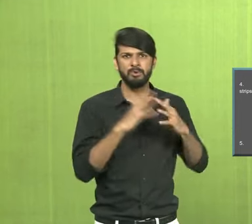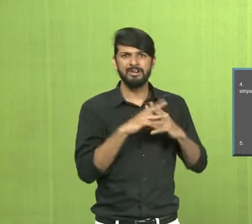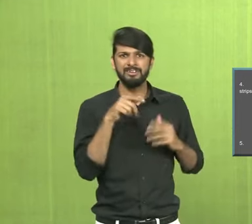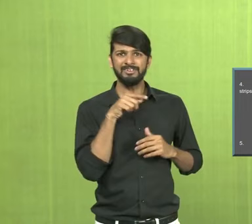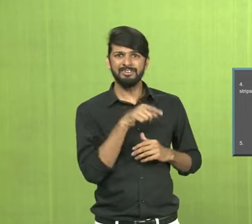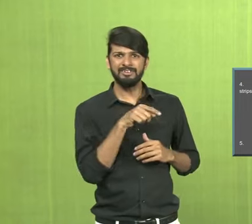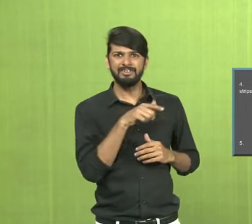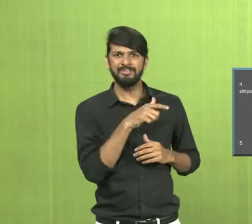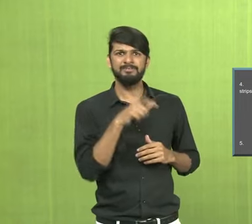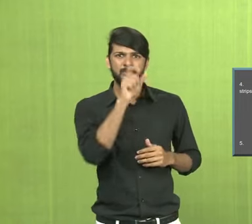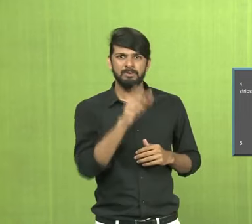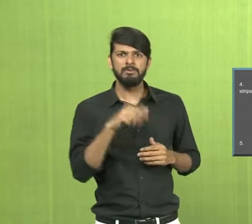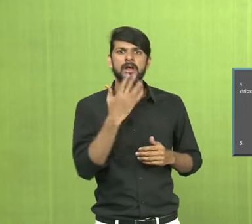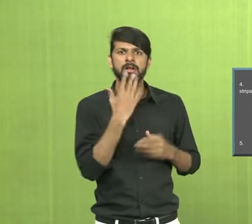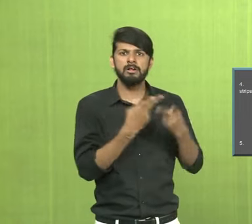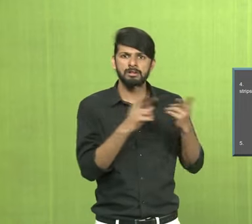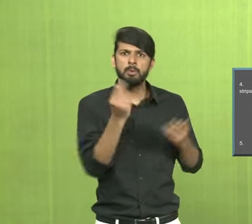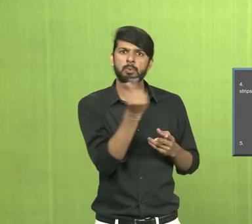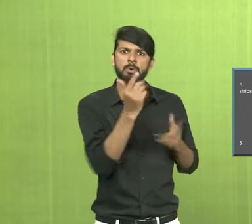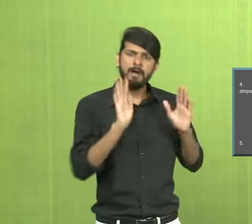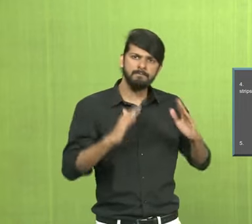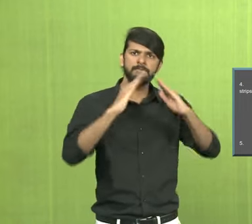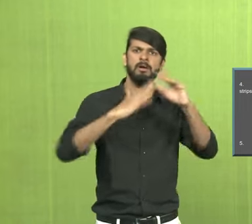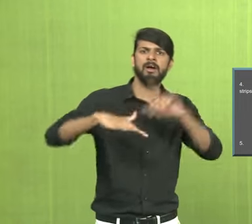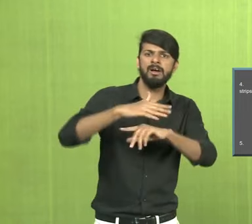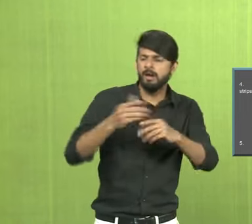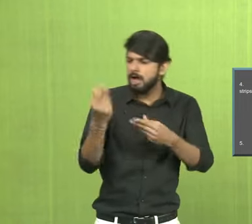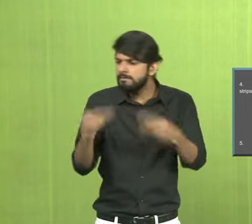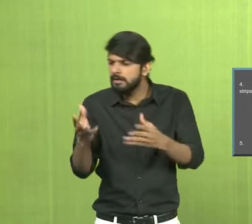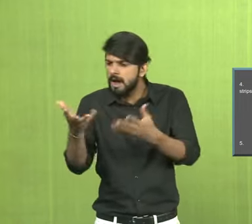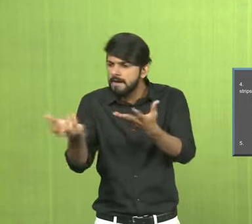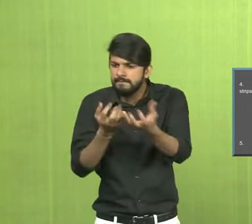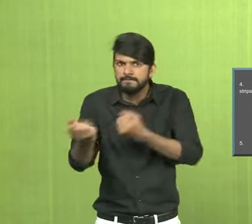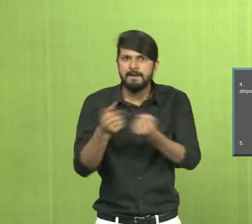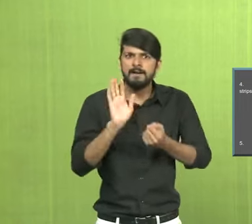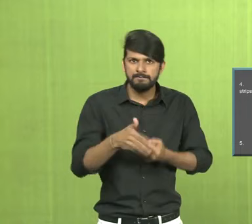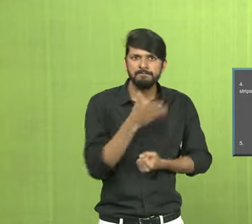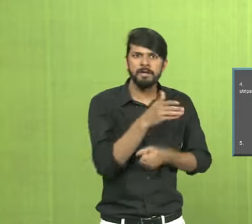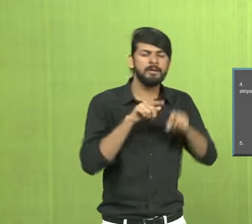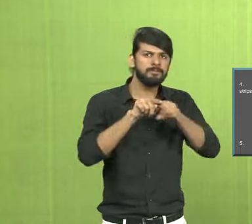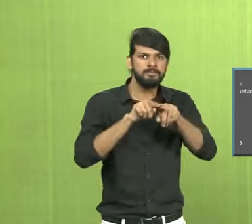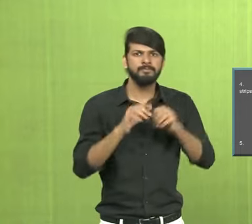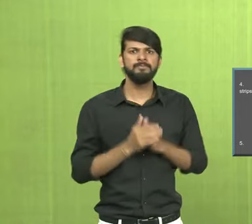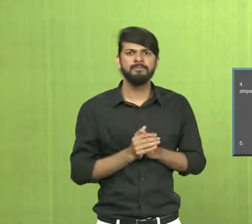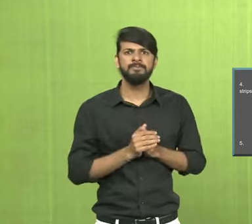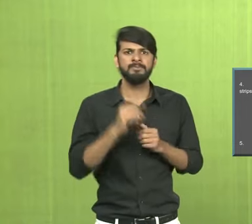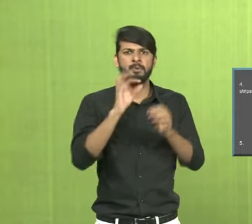Women make colors with locally available ingredients. Example, lamp